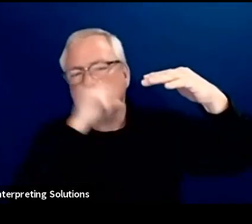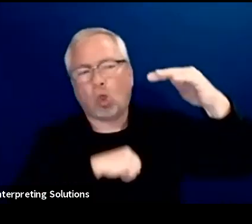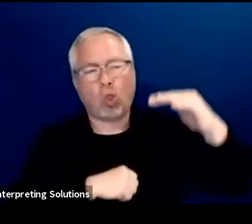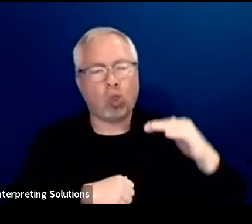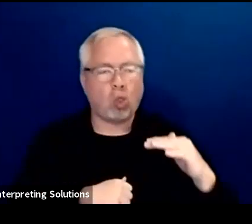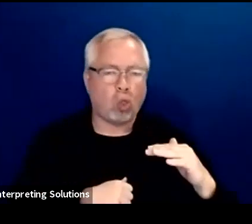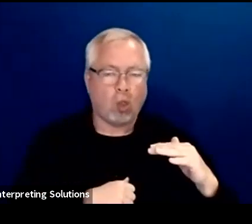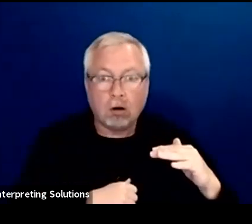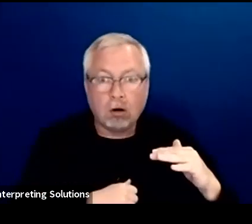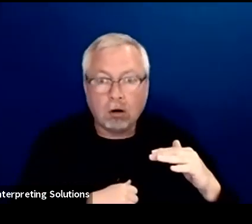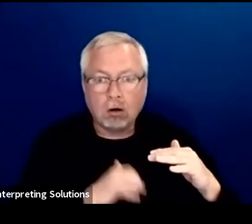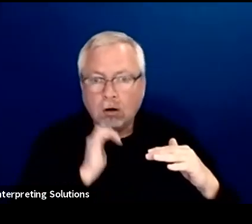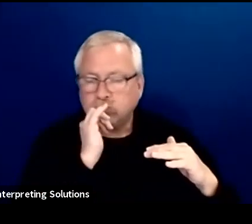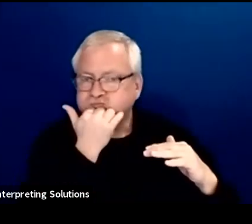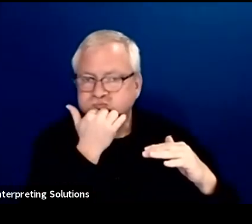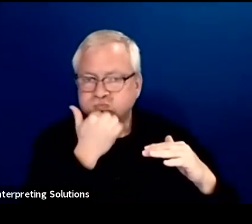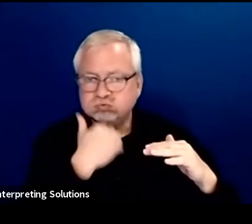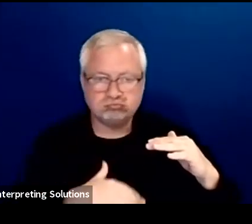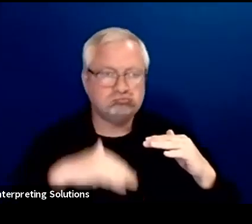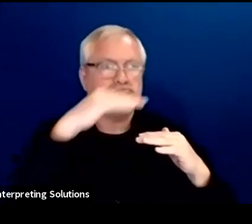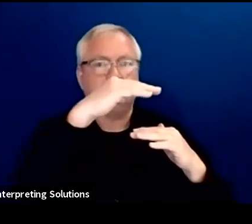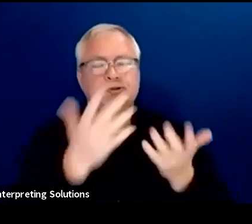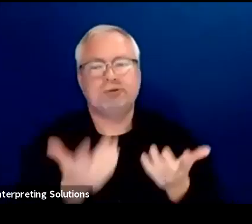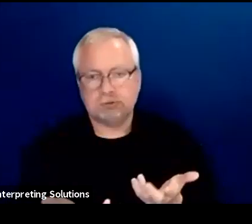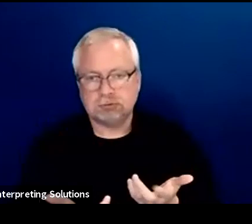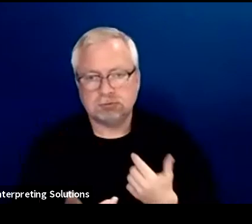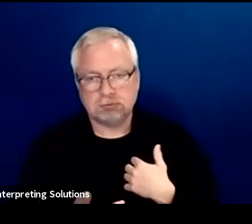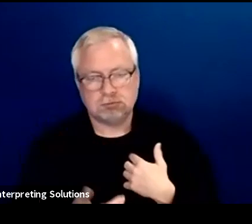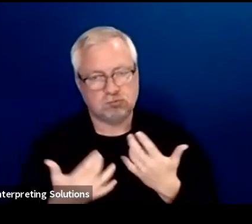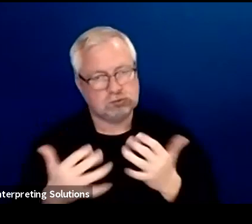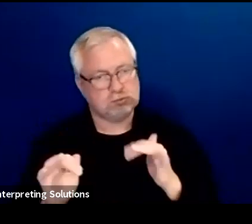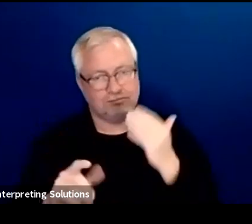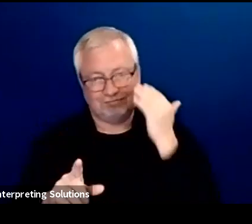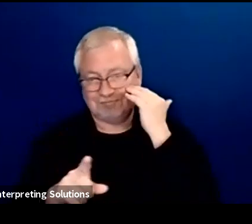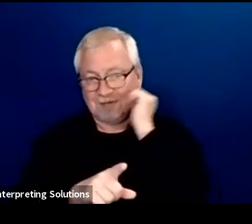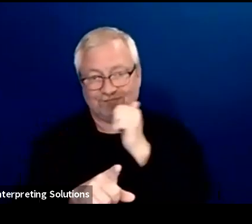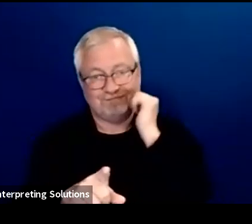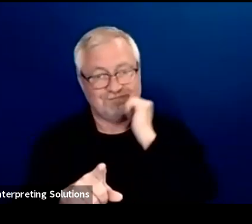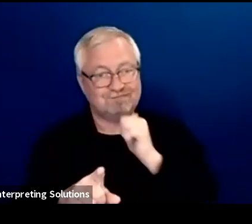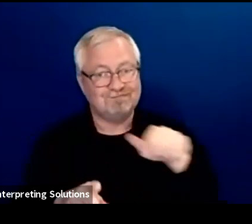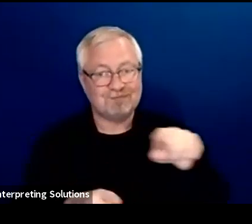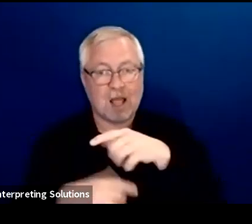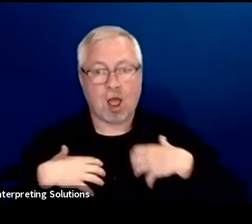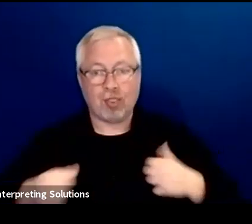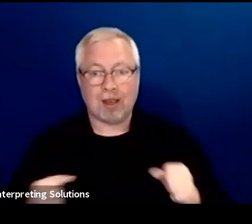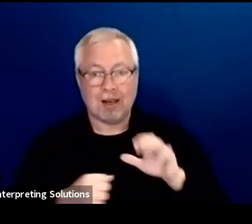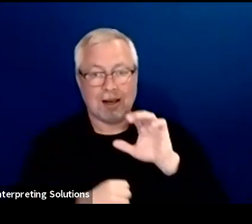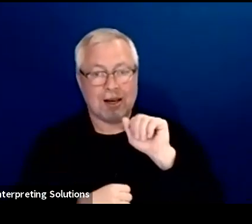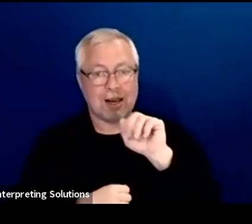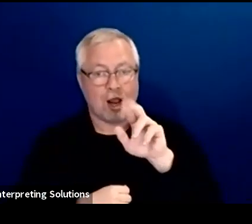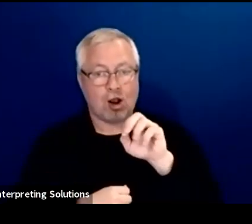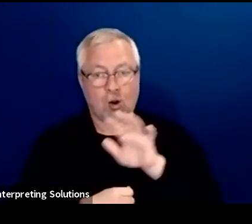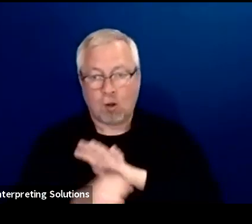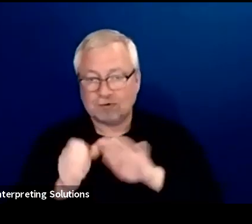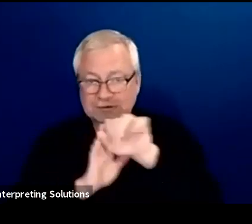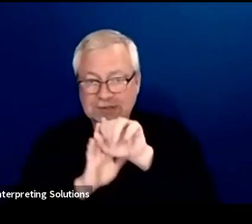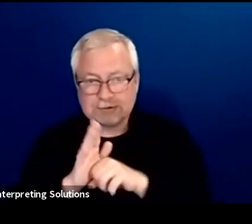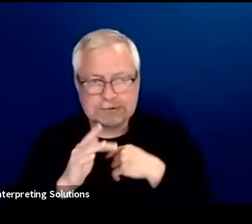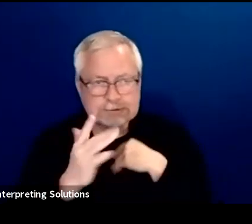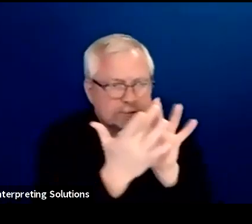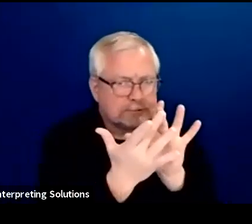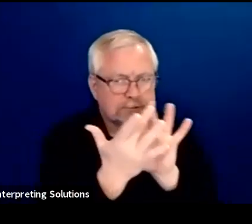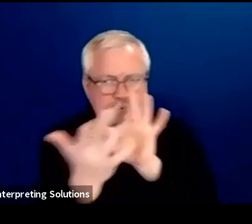and we're talking literally daily with all of the health systems all over the state just to make sure we've got real-time data from them. It's